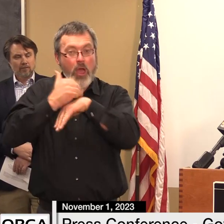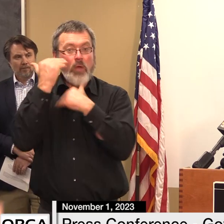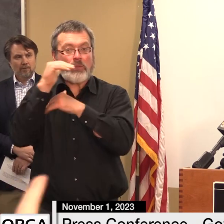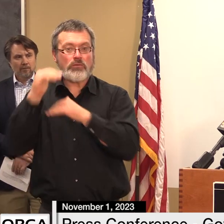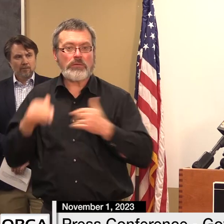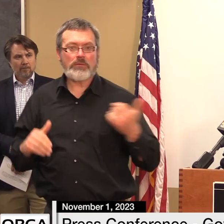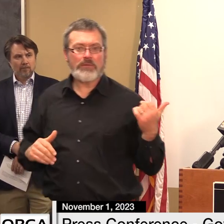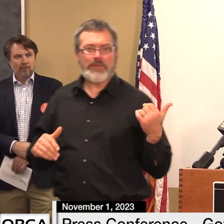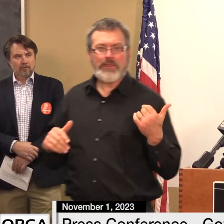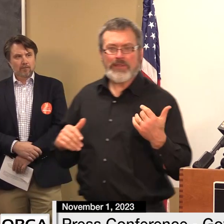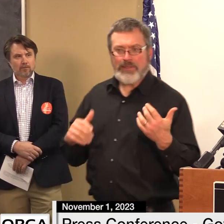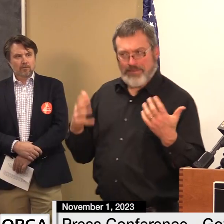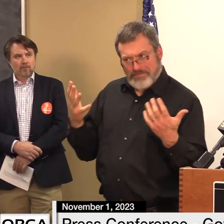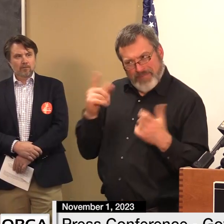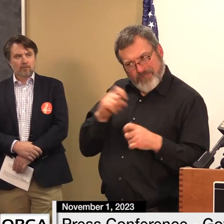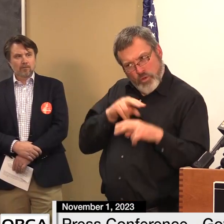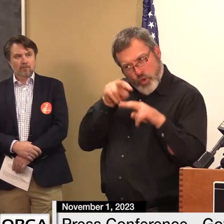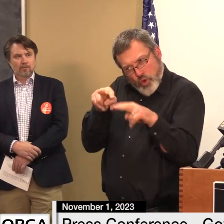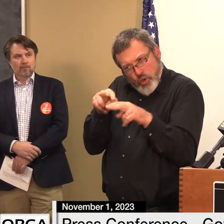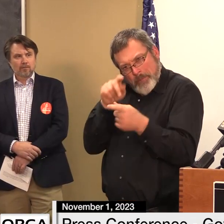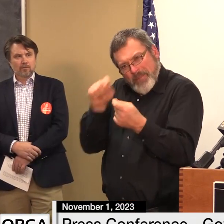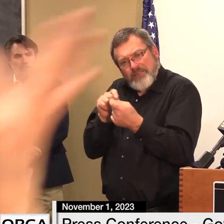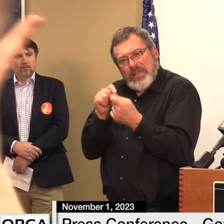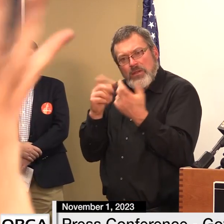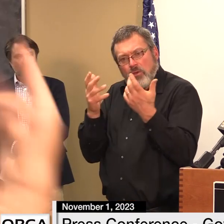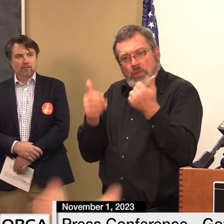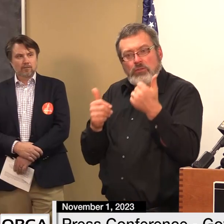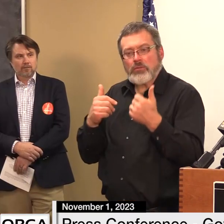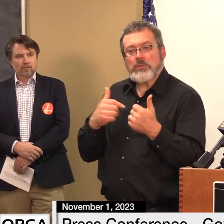about. Yeah, I don't have any idea.